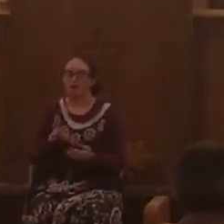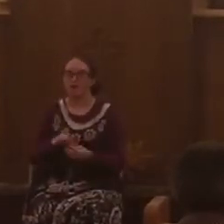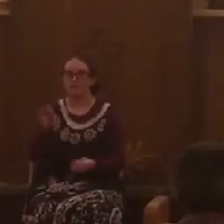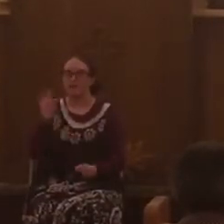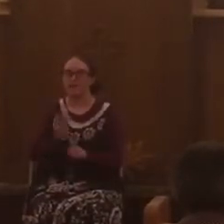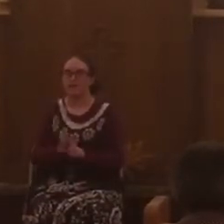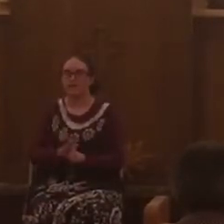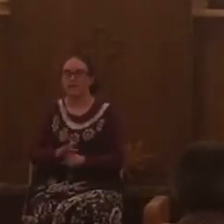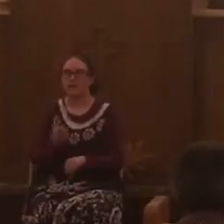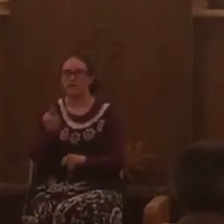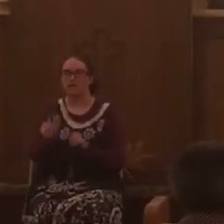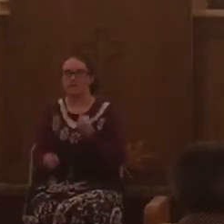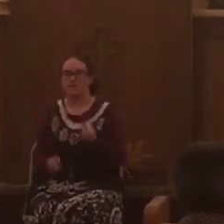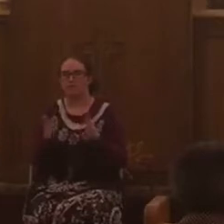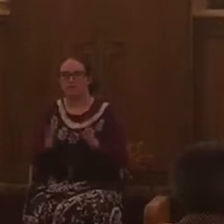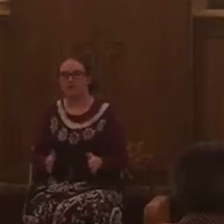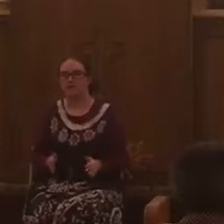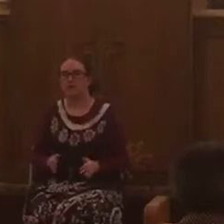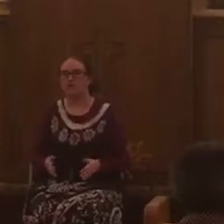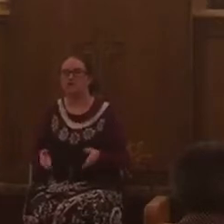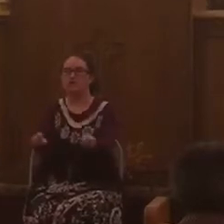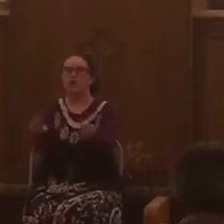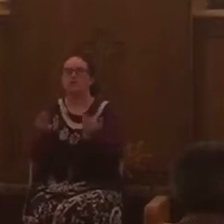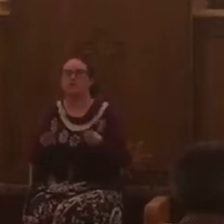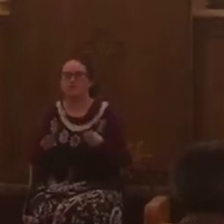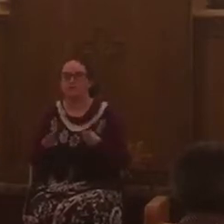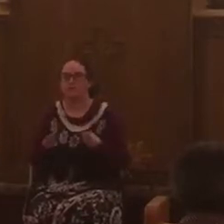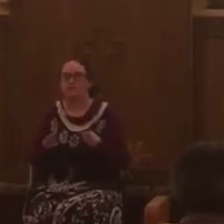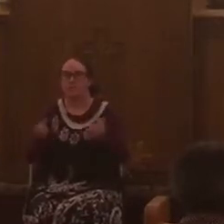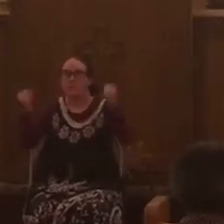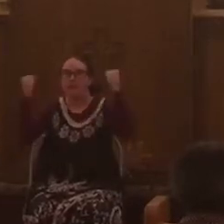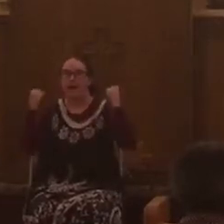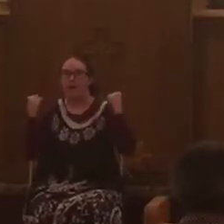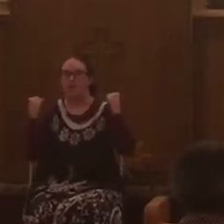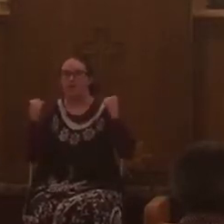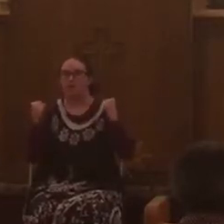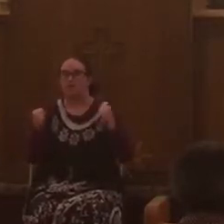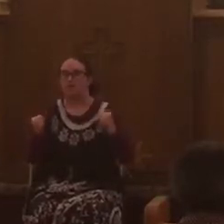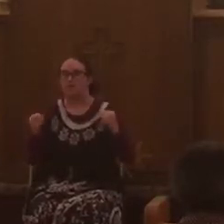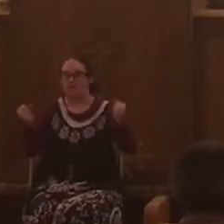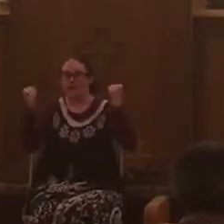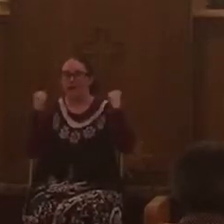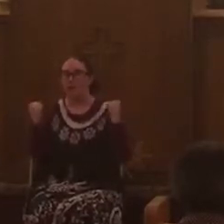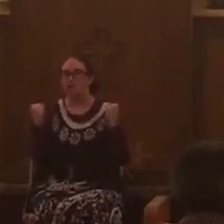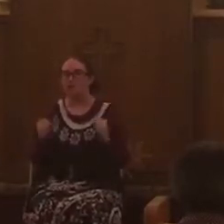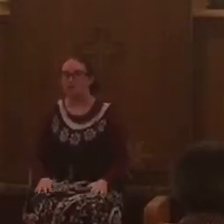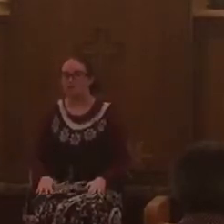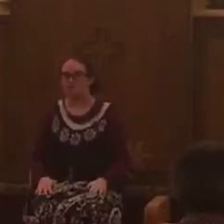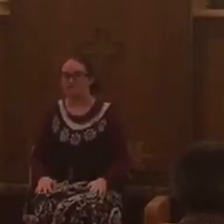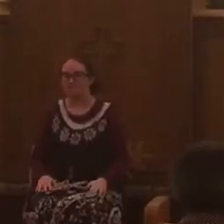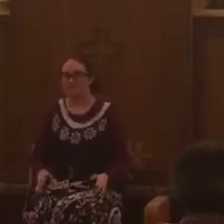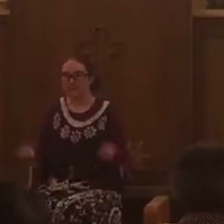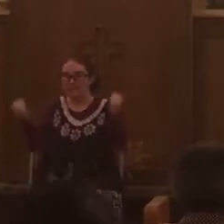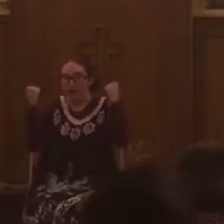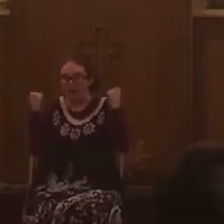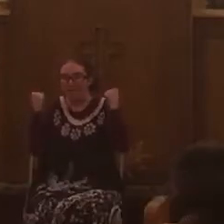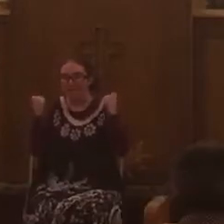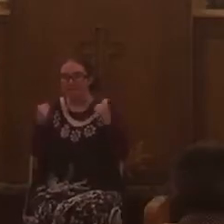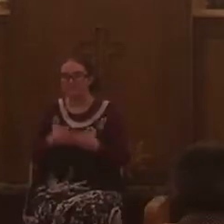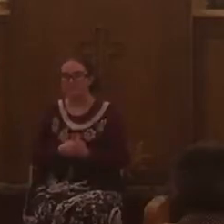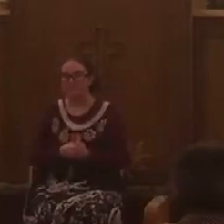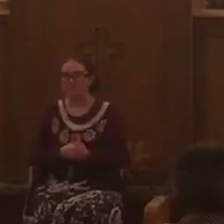this scripture if they don't already know it. You shall receive what? Power.